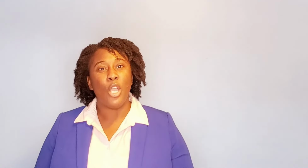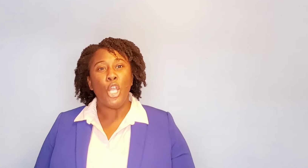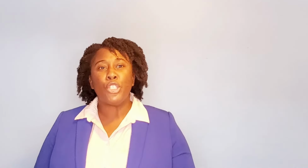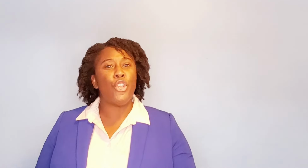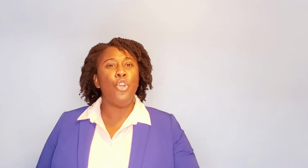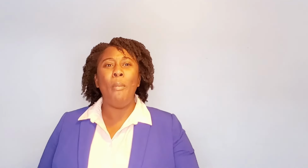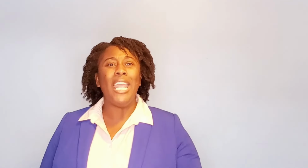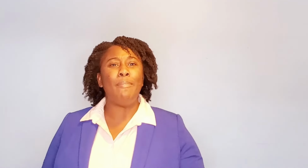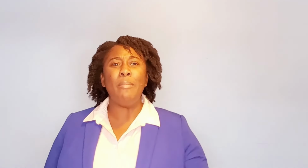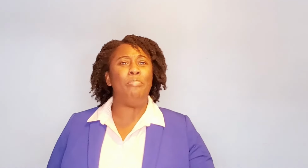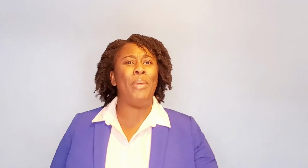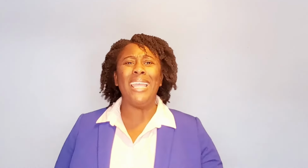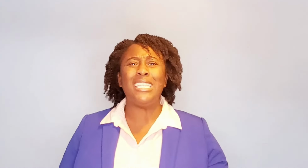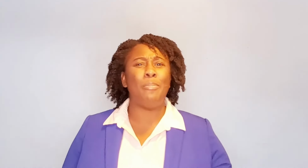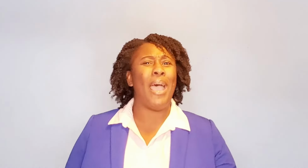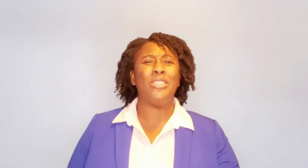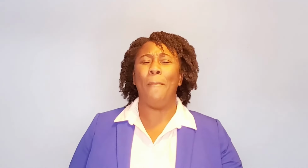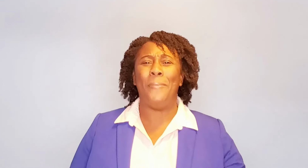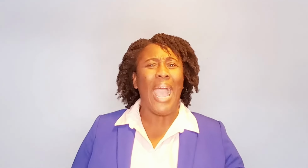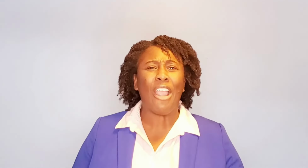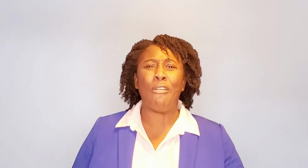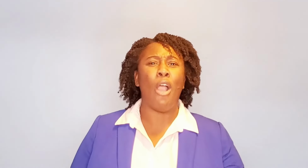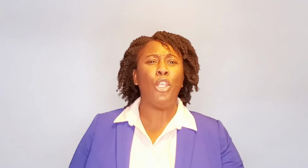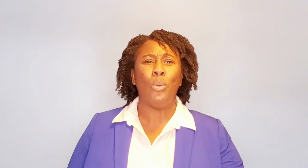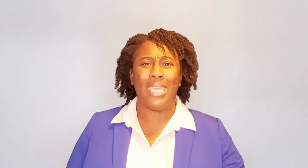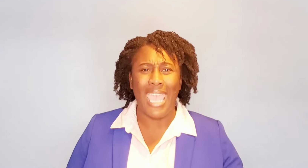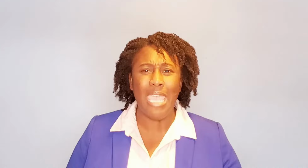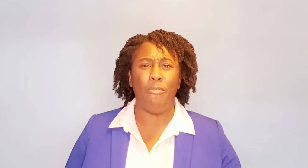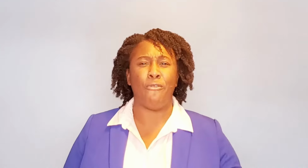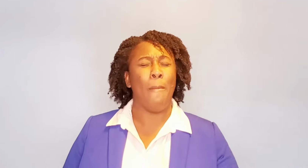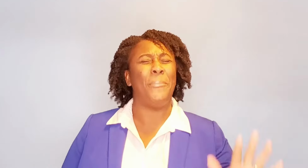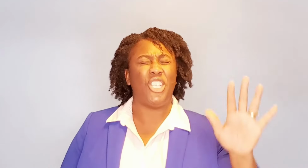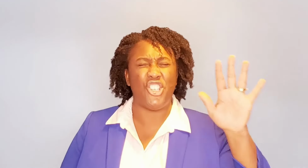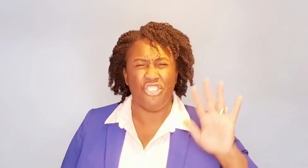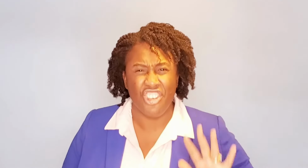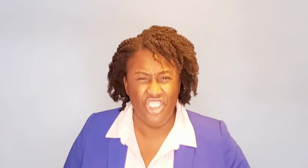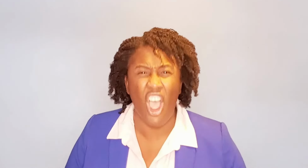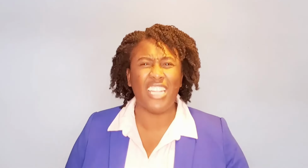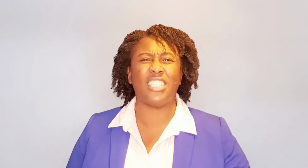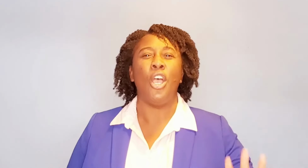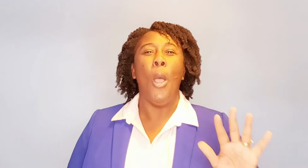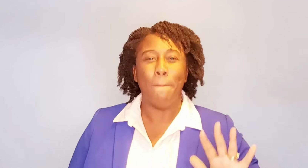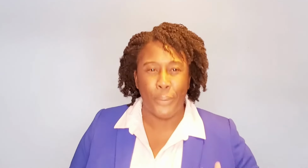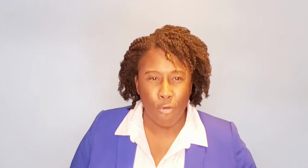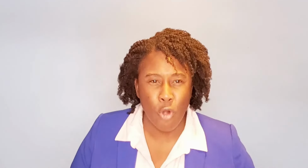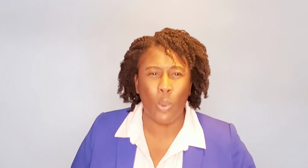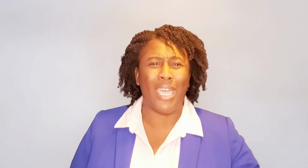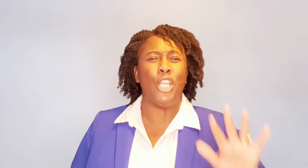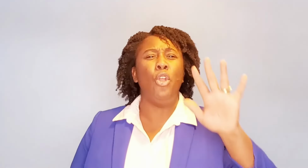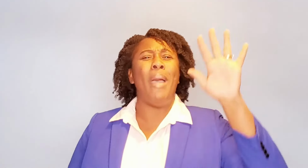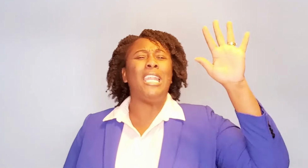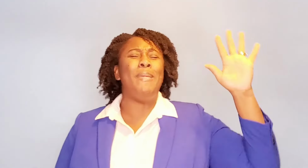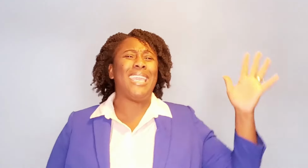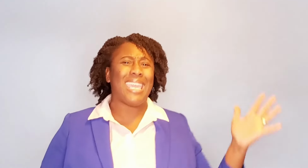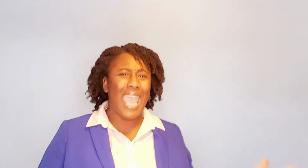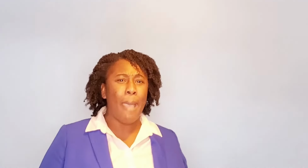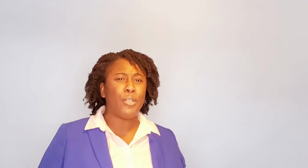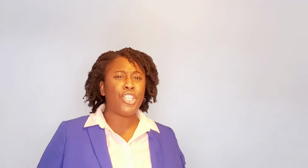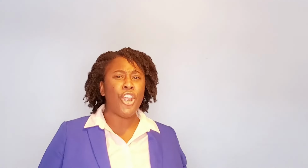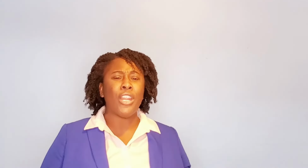So you might be bent by the background you came from, but you're not broken. You might be captured